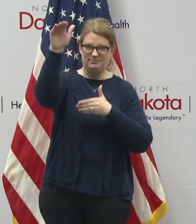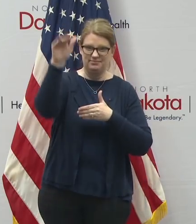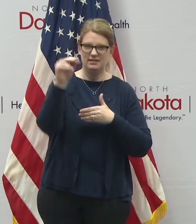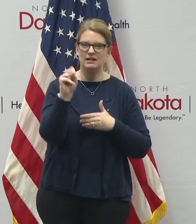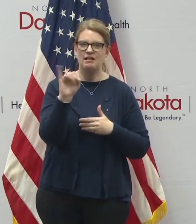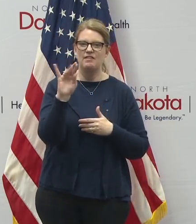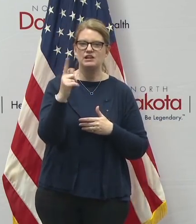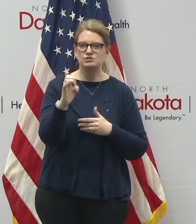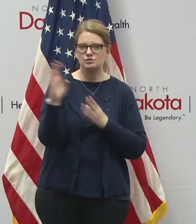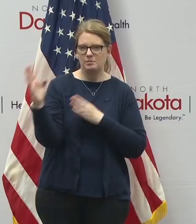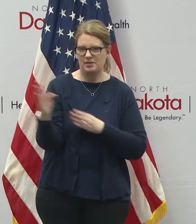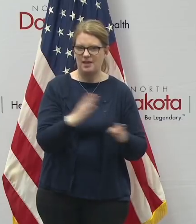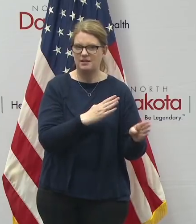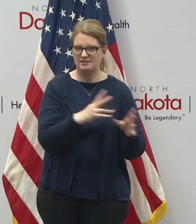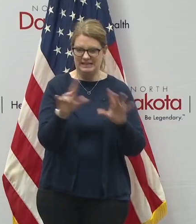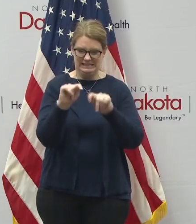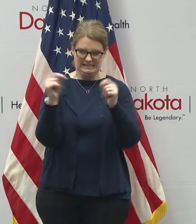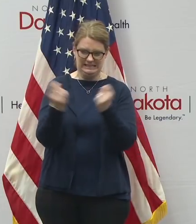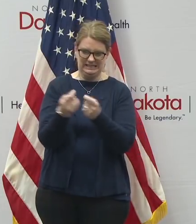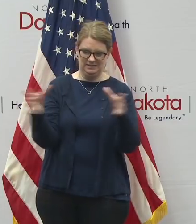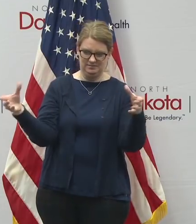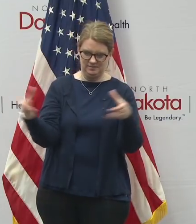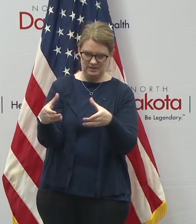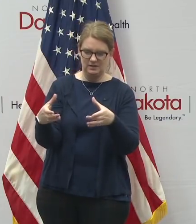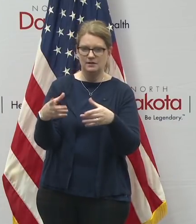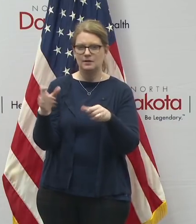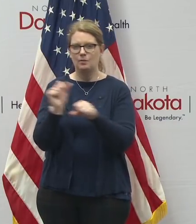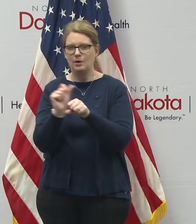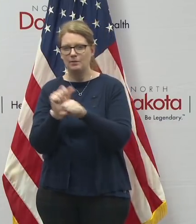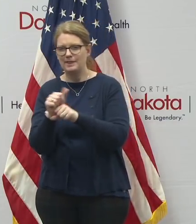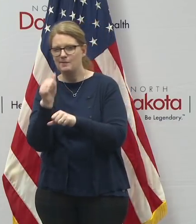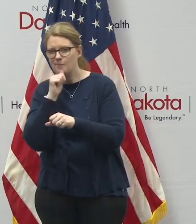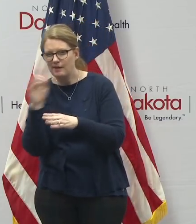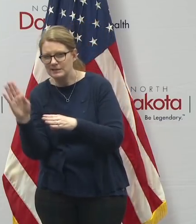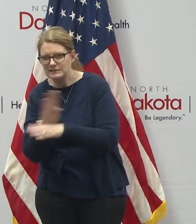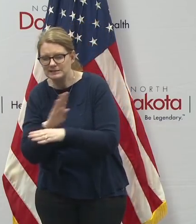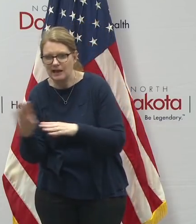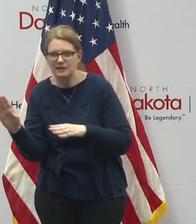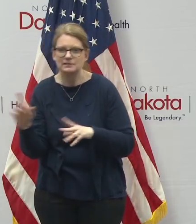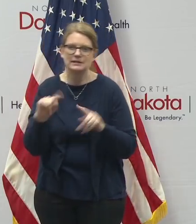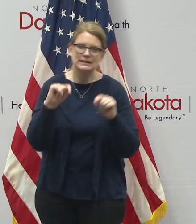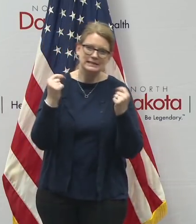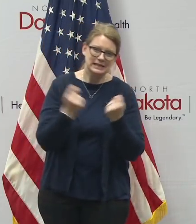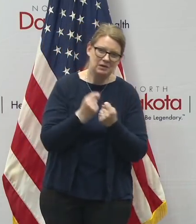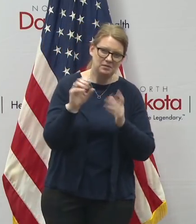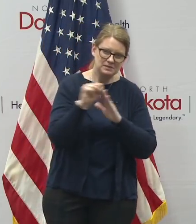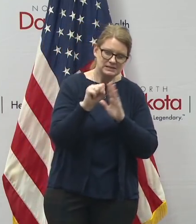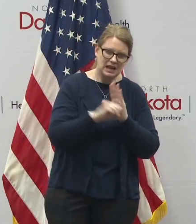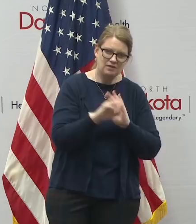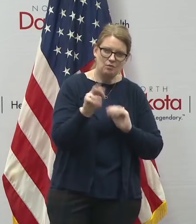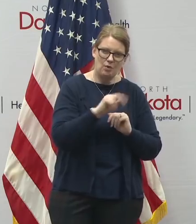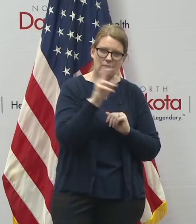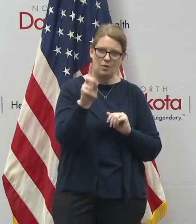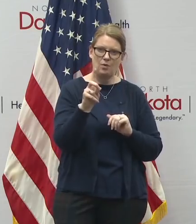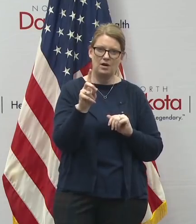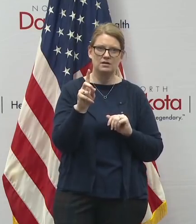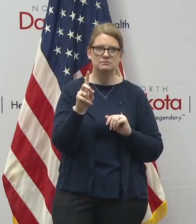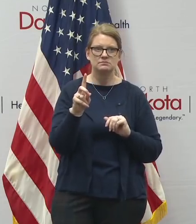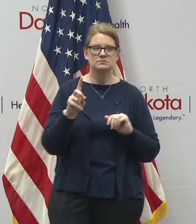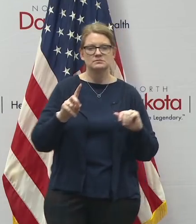that's working with the private sector with our team from the state of North Dakota